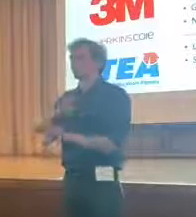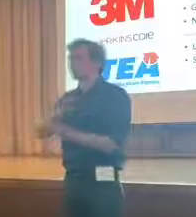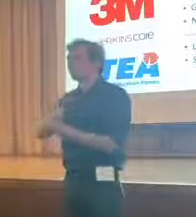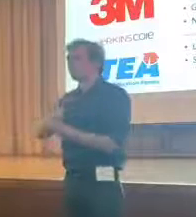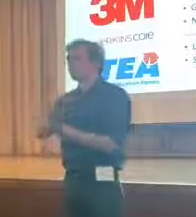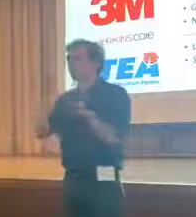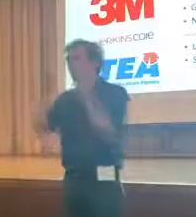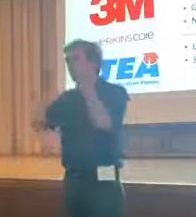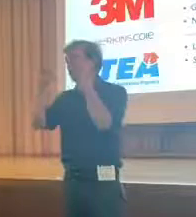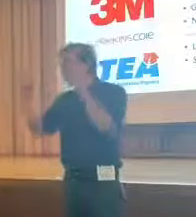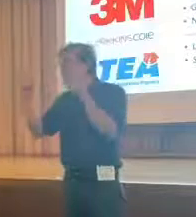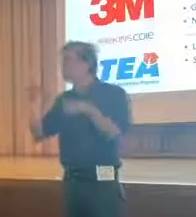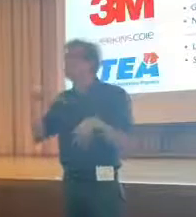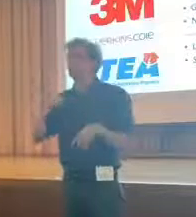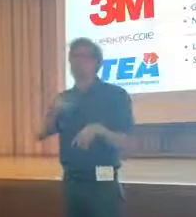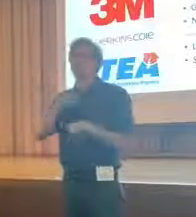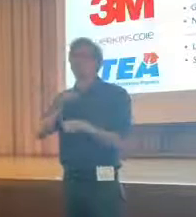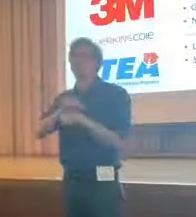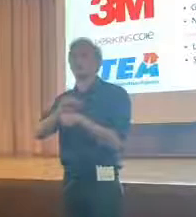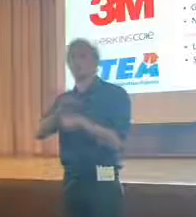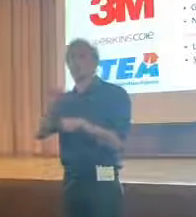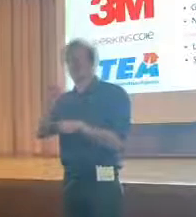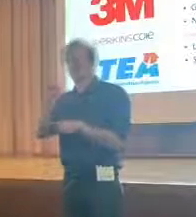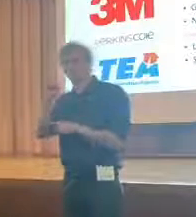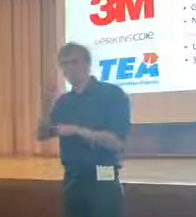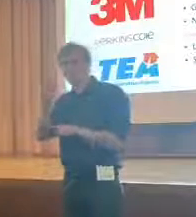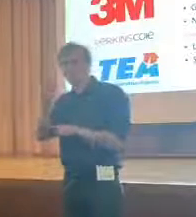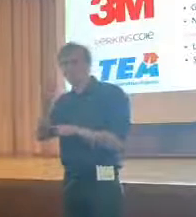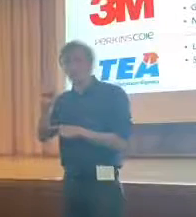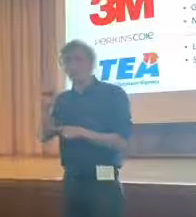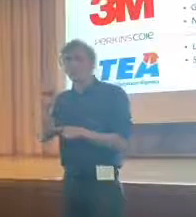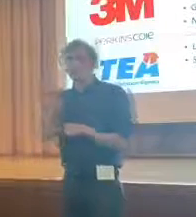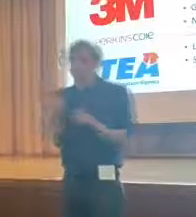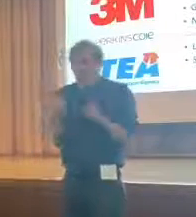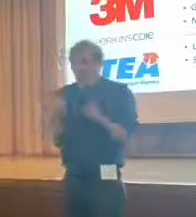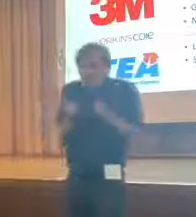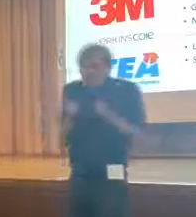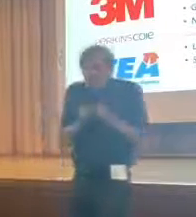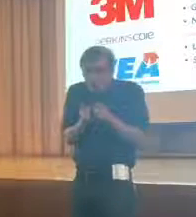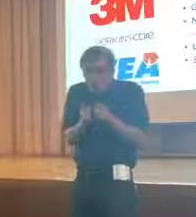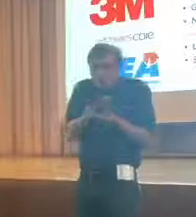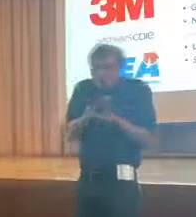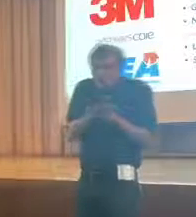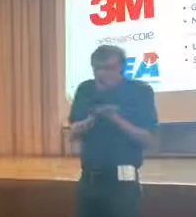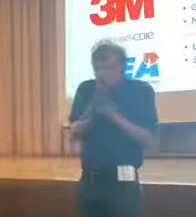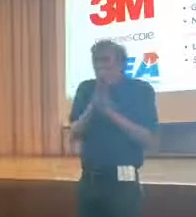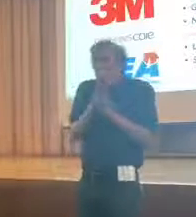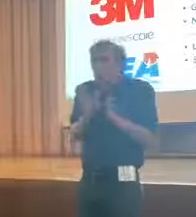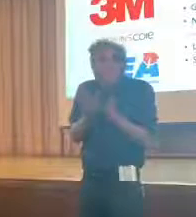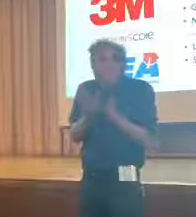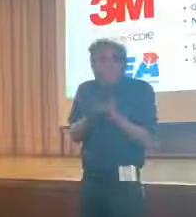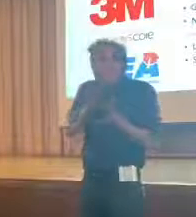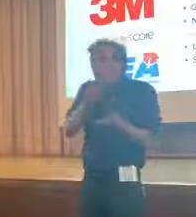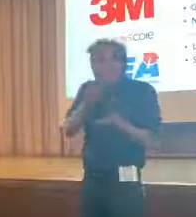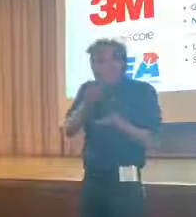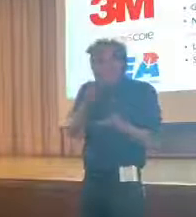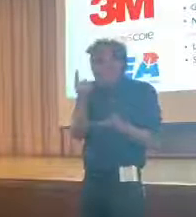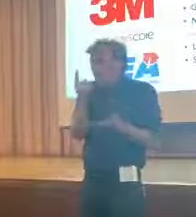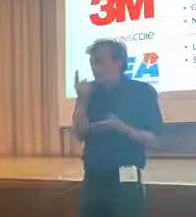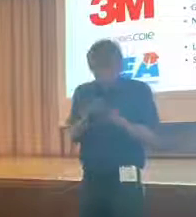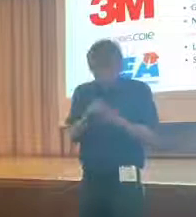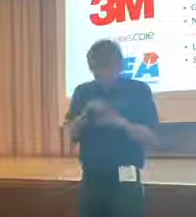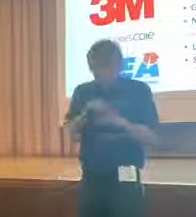worked on very tiny public school websites. There's one in Texas we worked on a few years ago. And we work